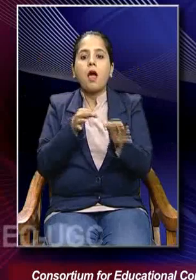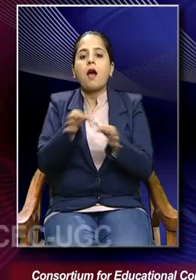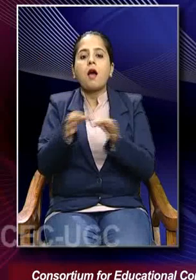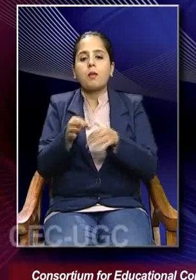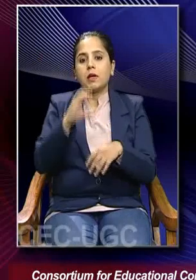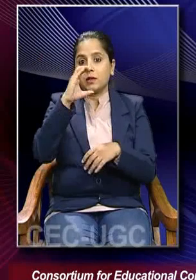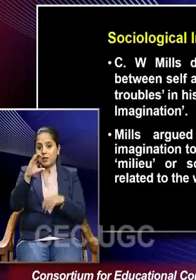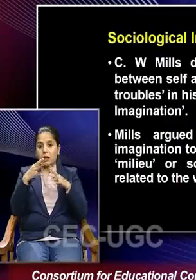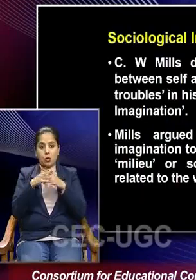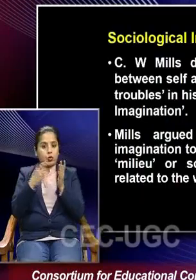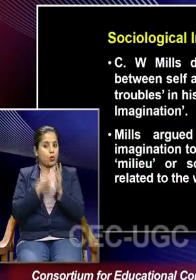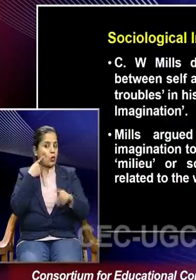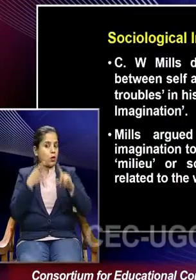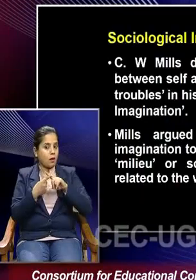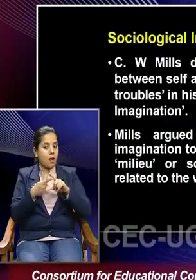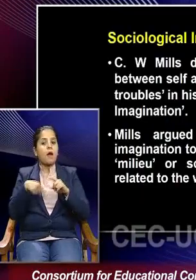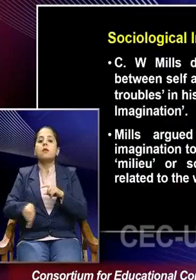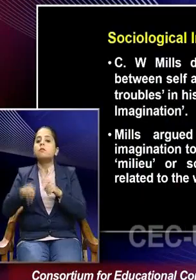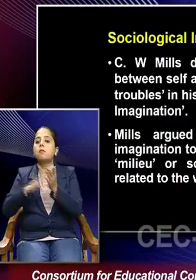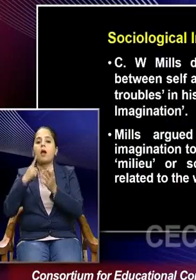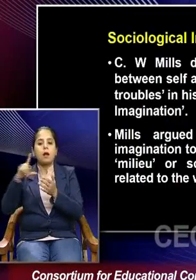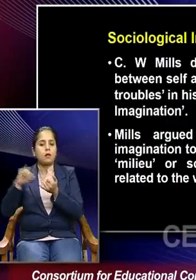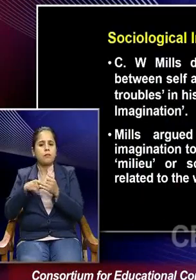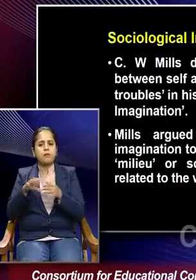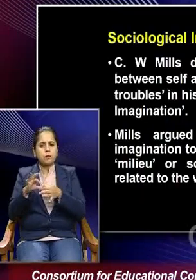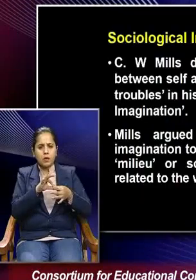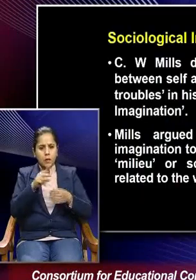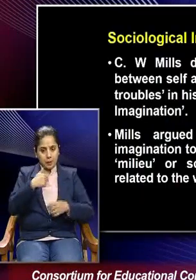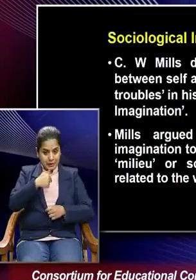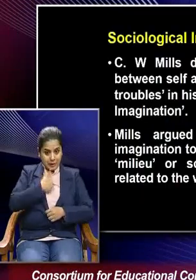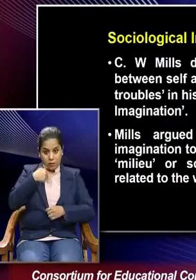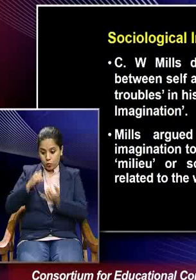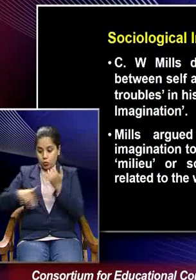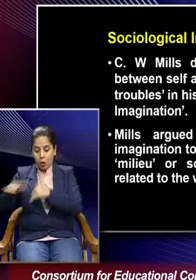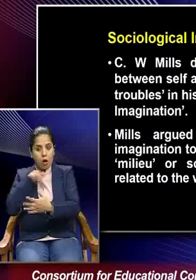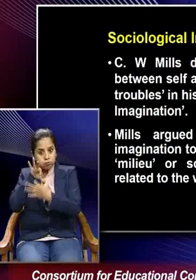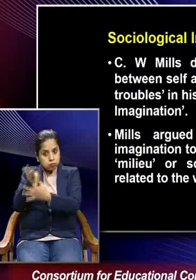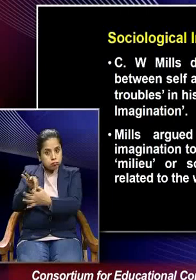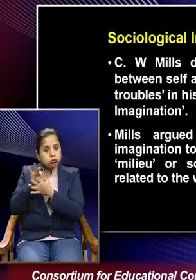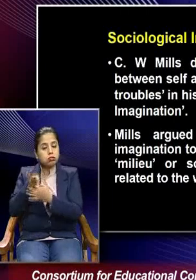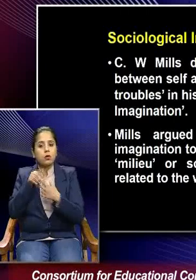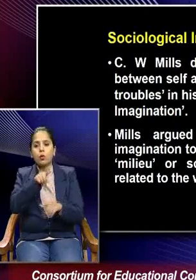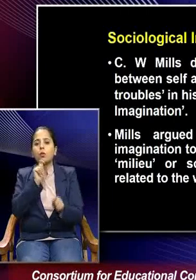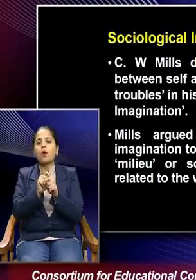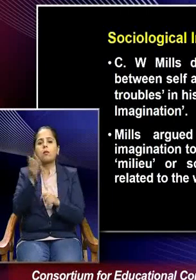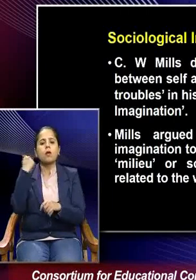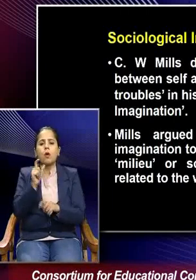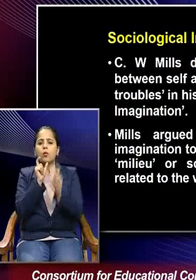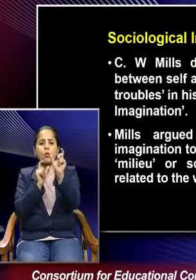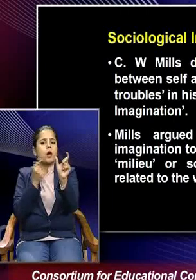Wright Mills, is the relationship between the self and the society. And in his work, he uses the